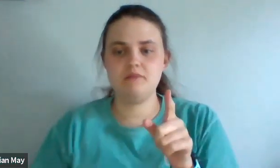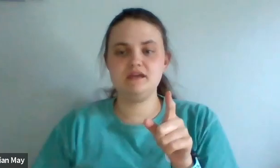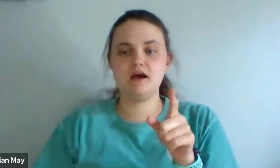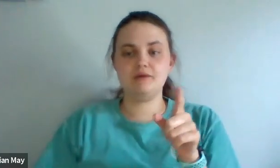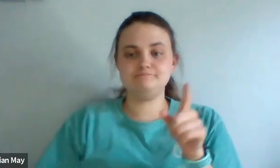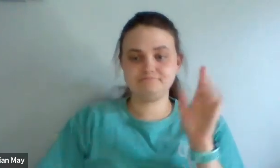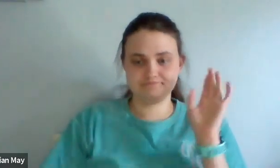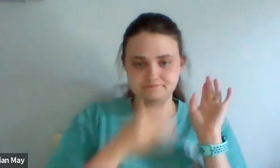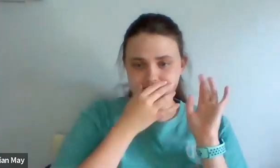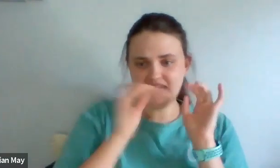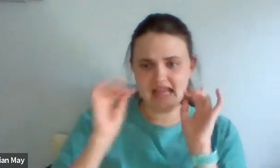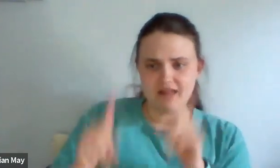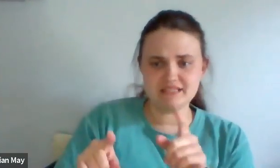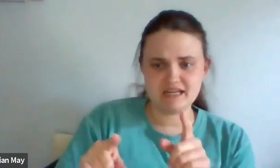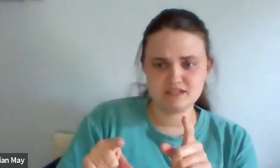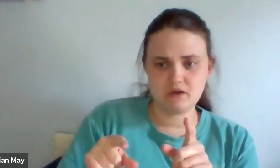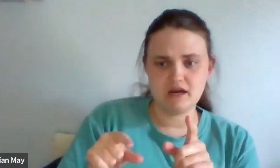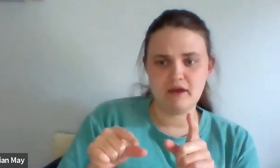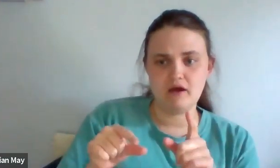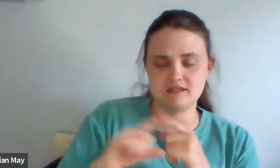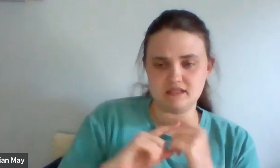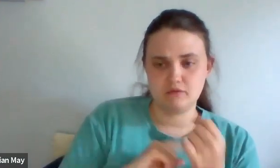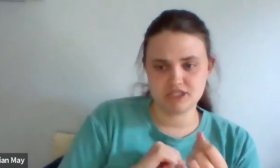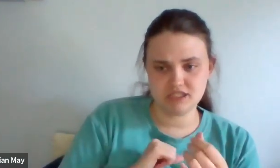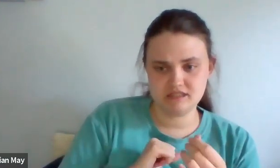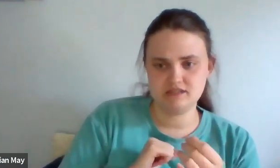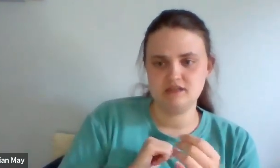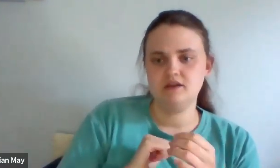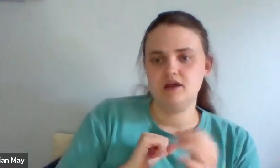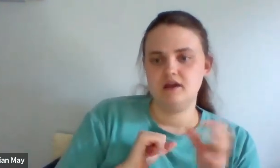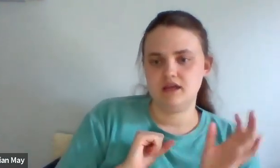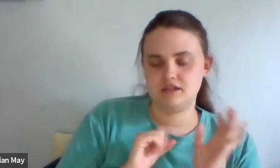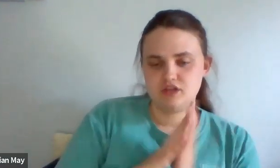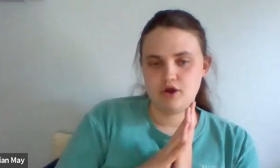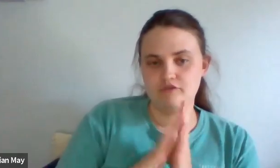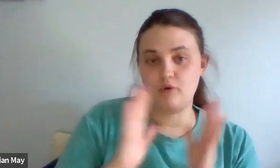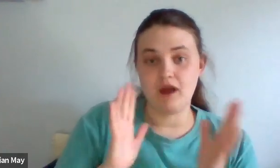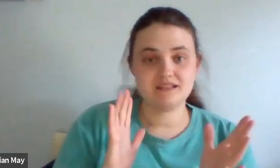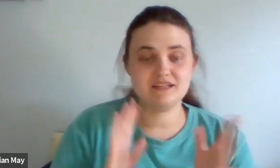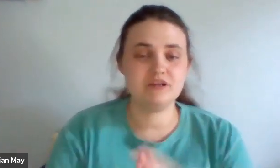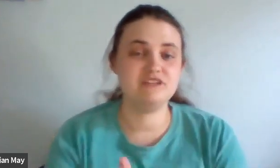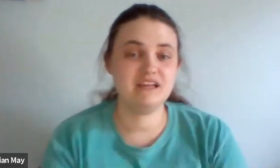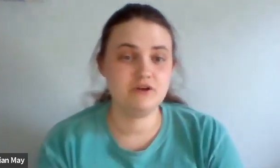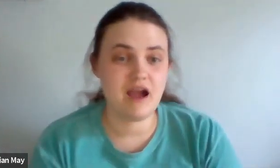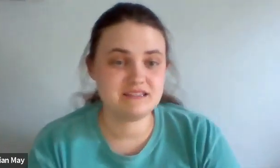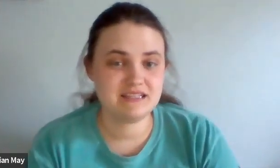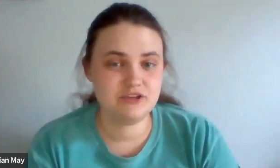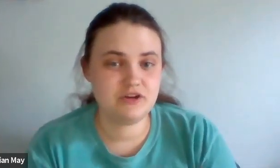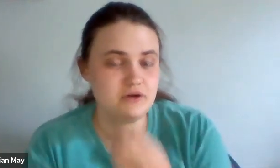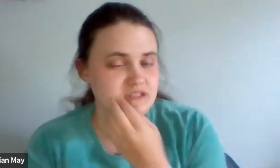me, Ellie did ask one about asking questions. And so for asking question, like if you're asking,